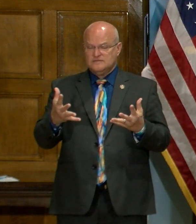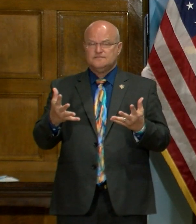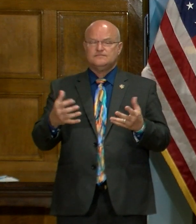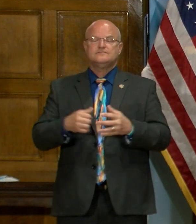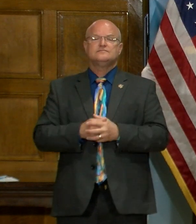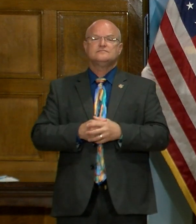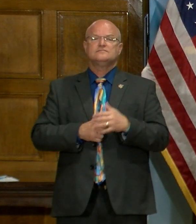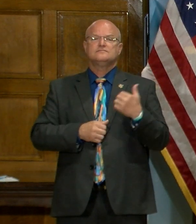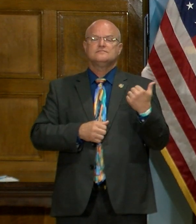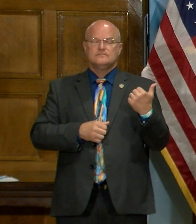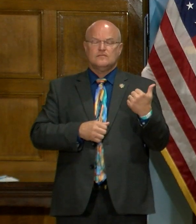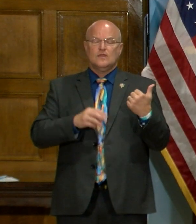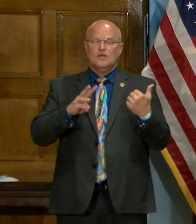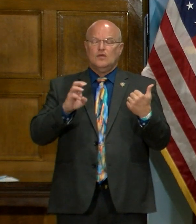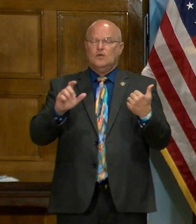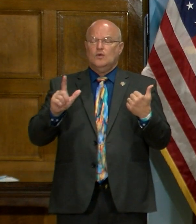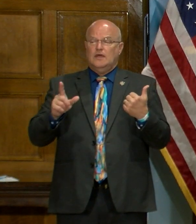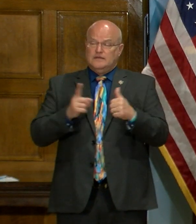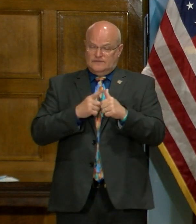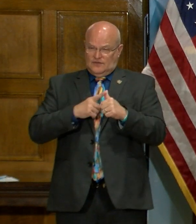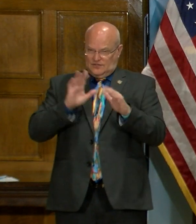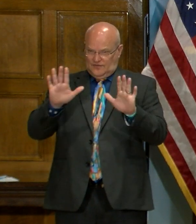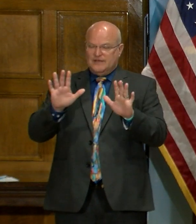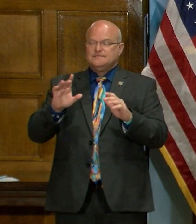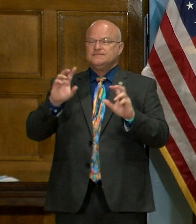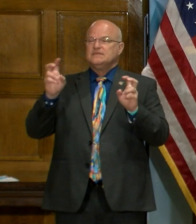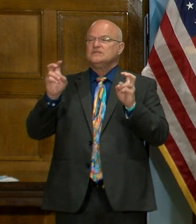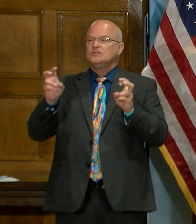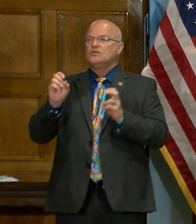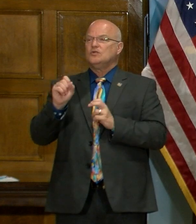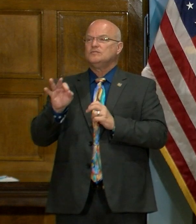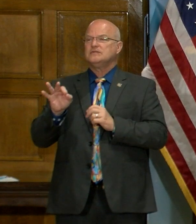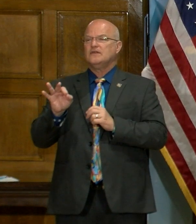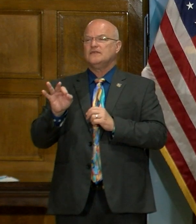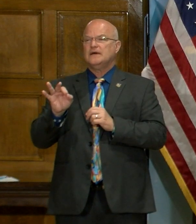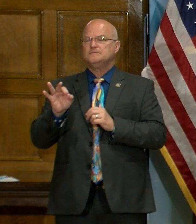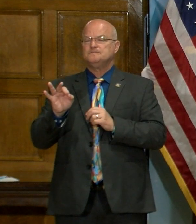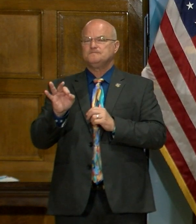compromised? Well, first of all, in terms of